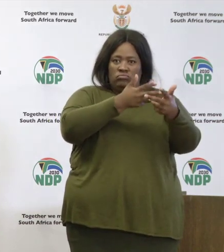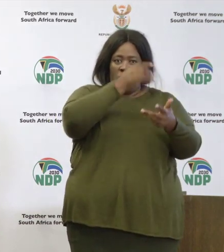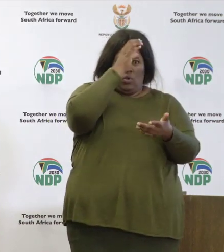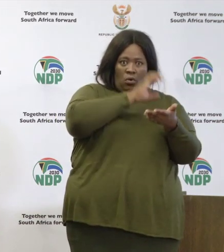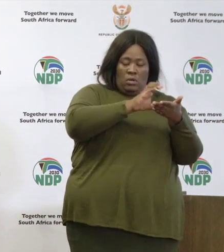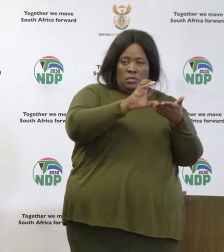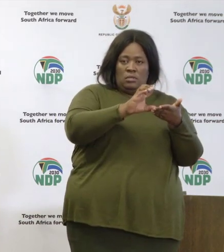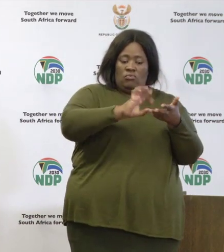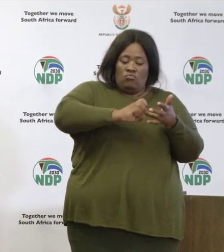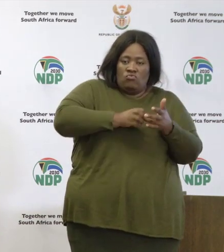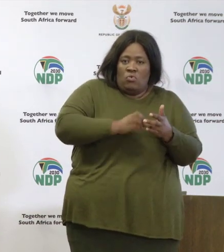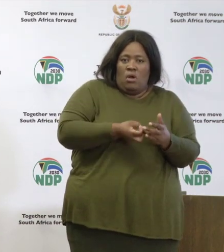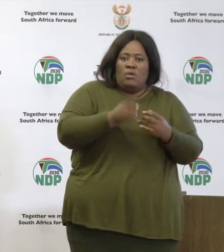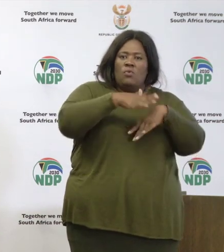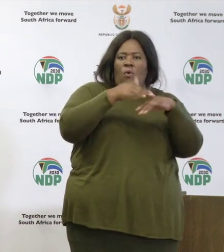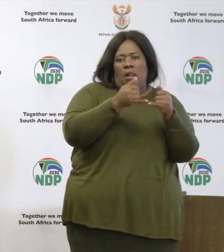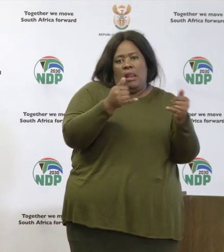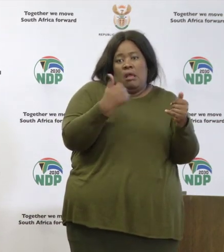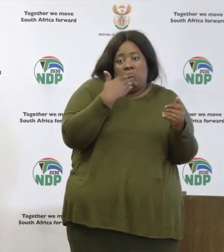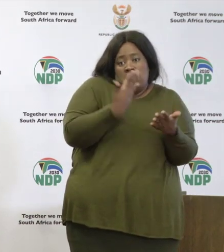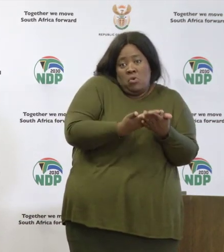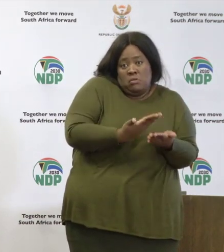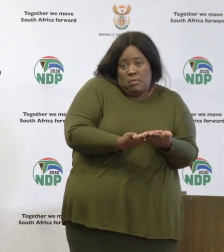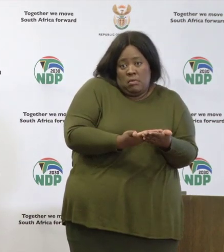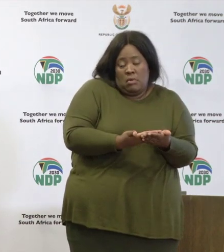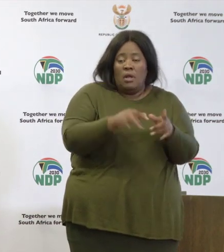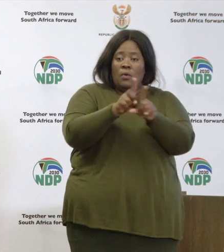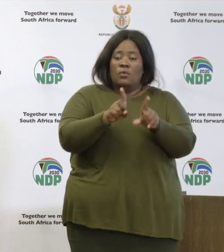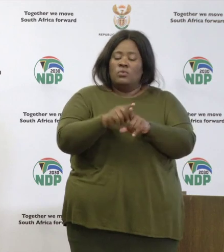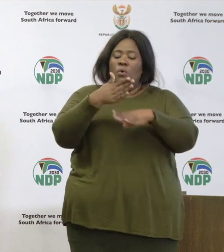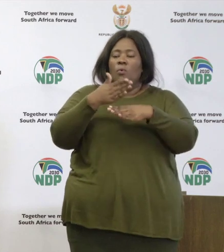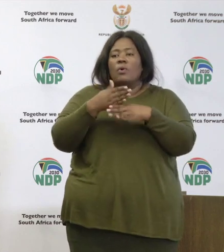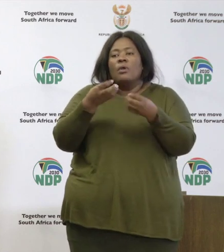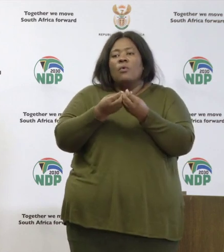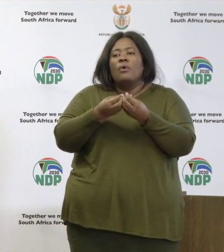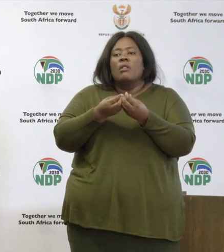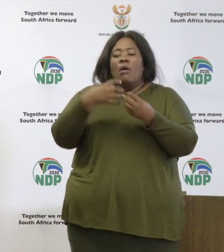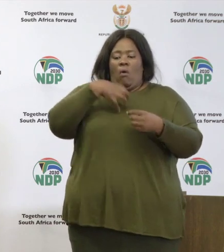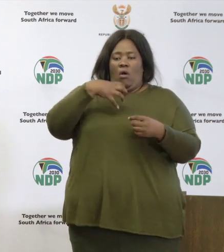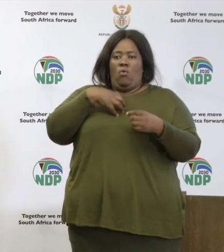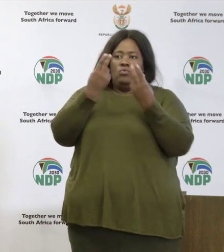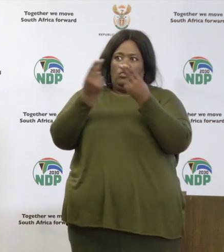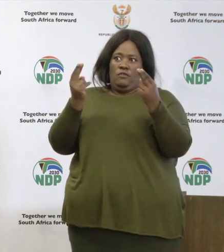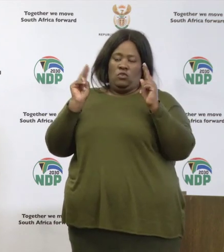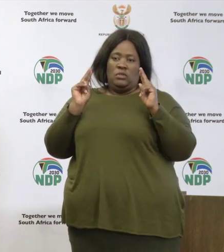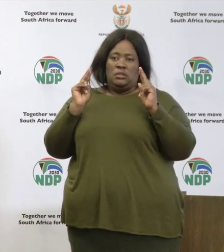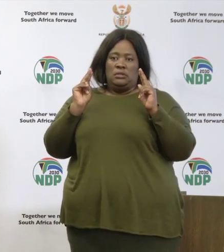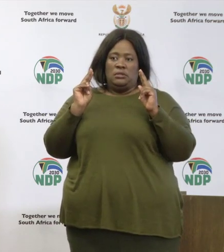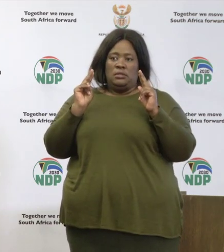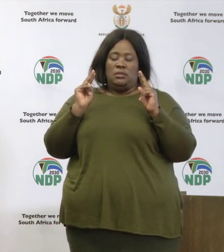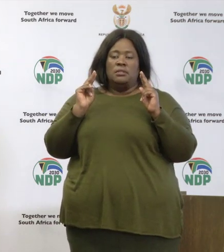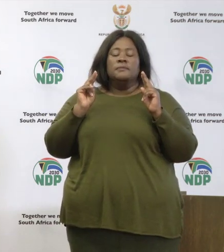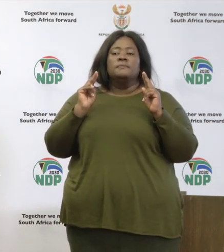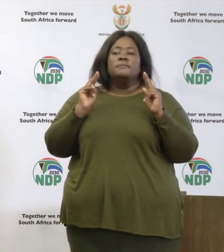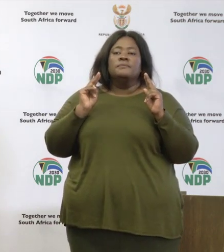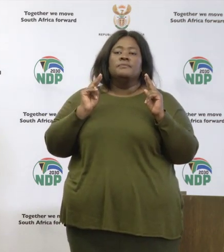online learning modalities where possible, as well as working with our own universities to